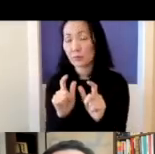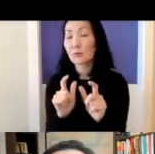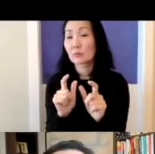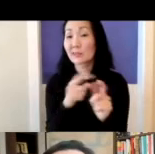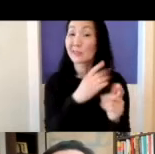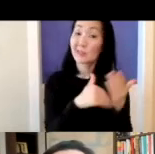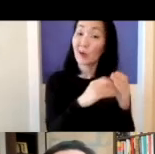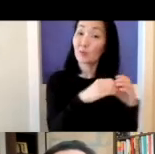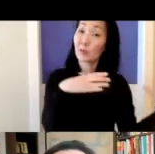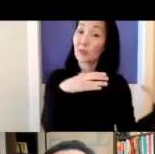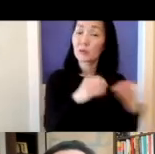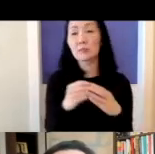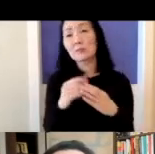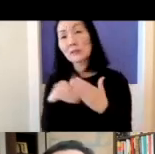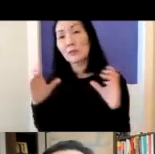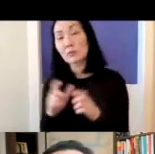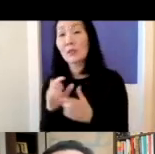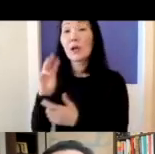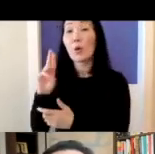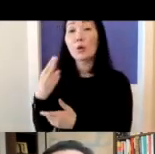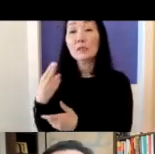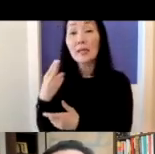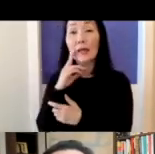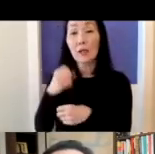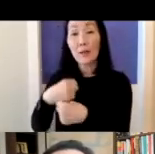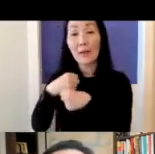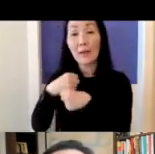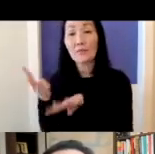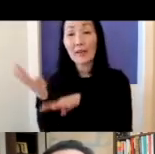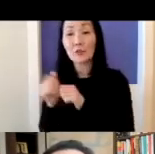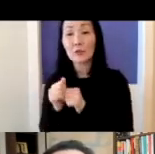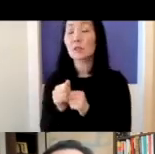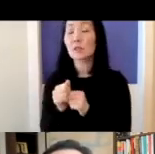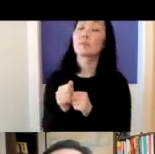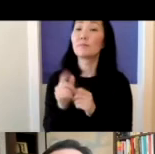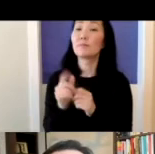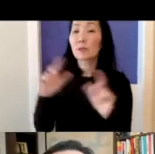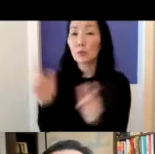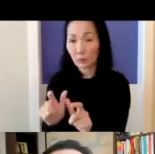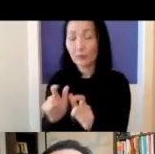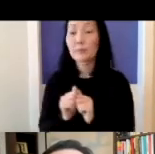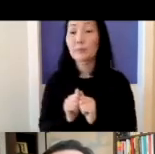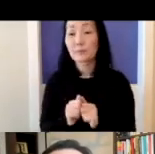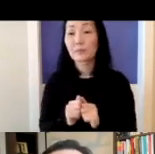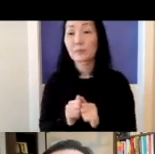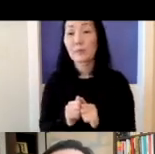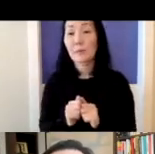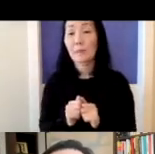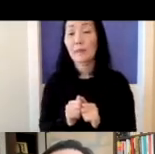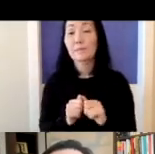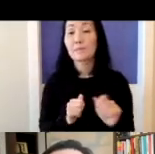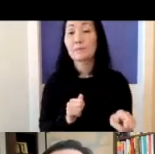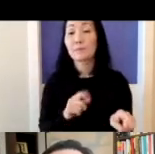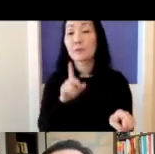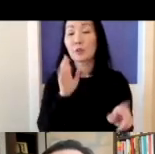the wholesale trade and manufacturing. And I think that an important concept isn't just the number of jobs in